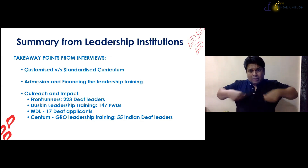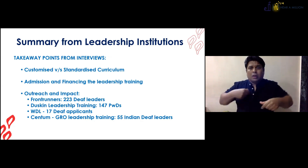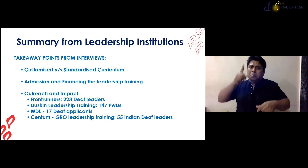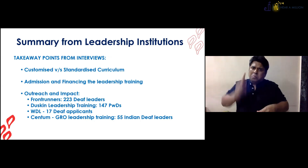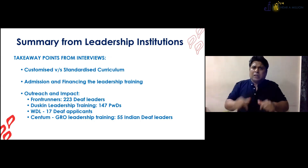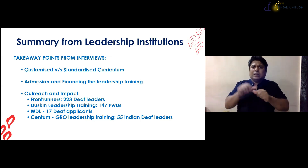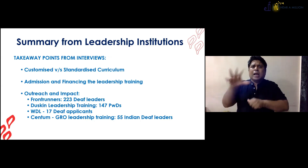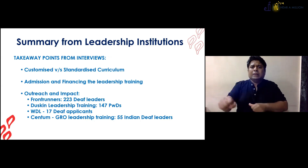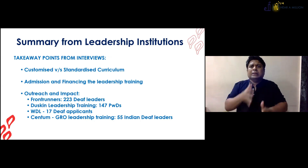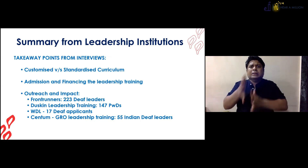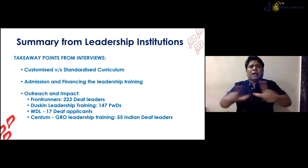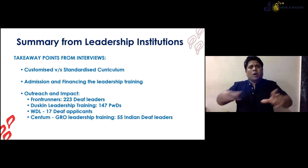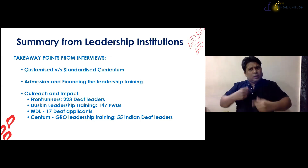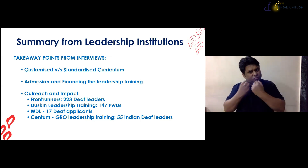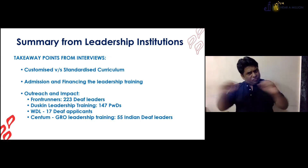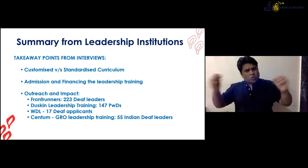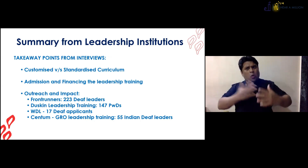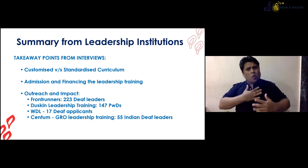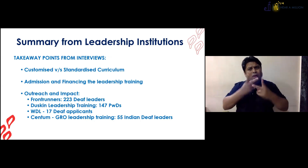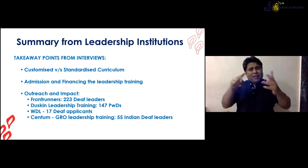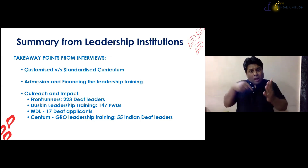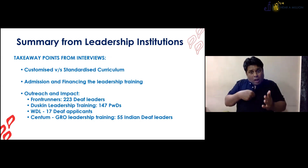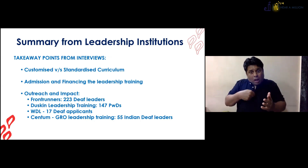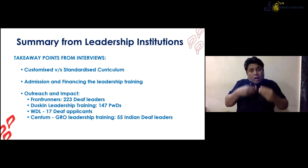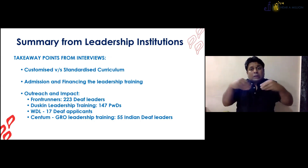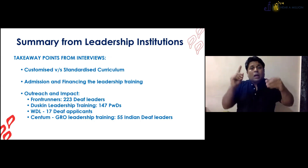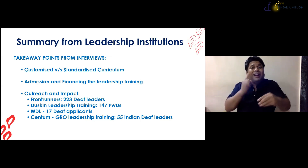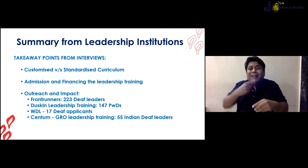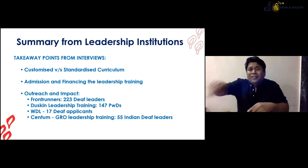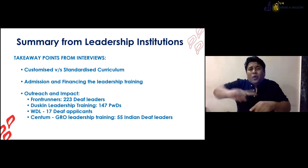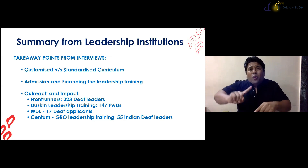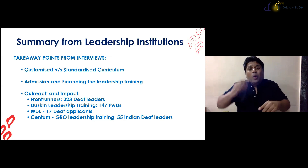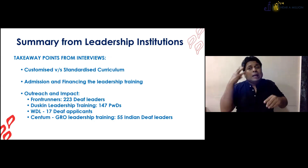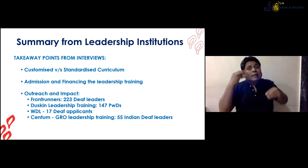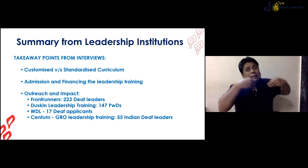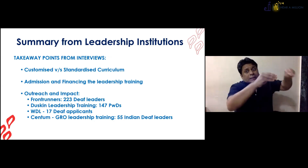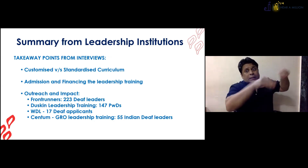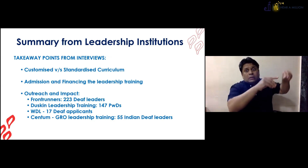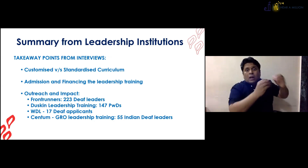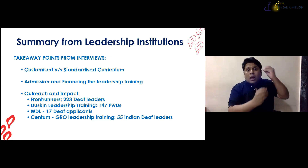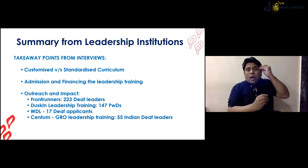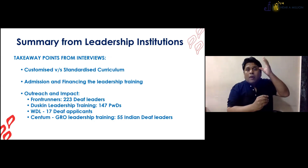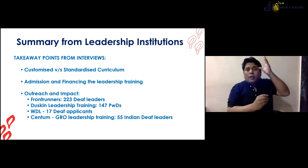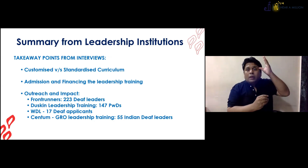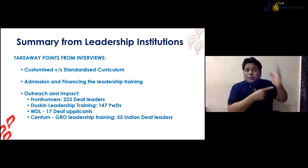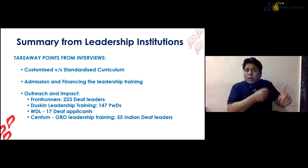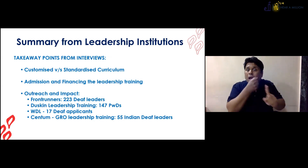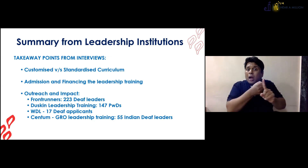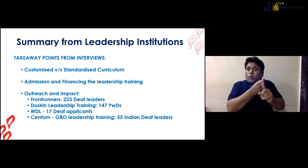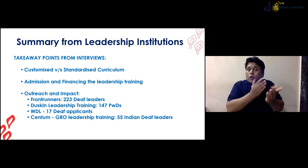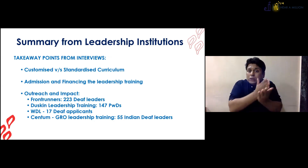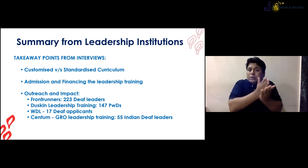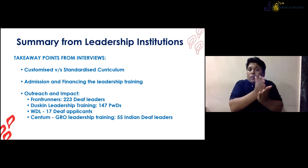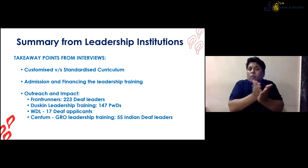earlier. So they do have t-shirts where, it basically talks about how sign language is needed for accessibility. And they're selling it to